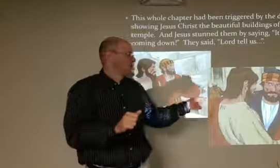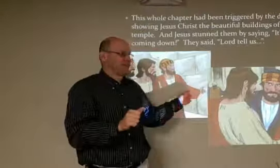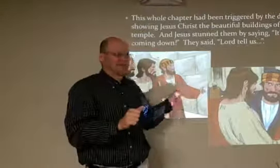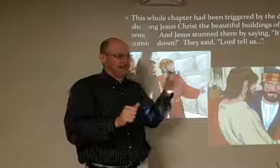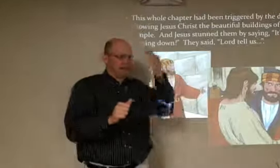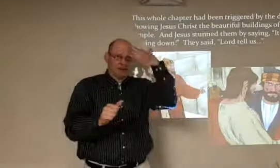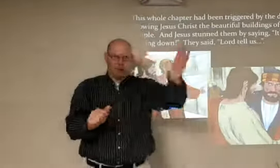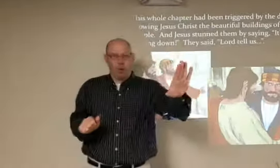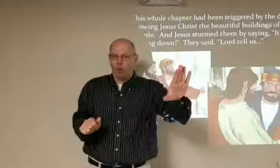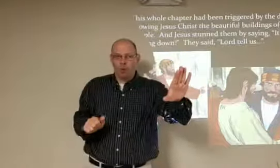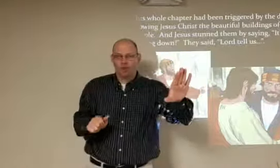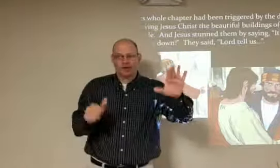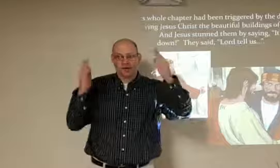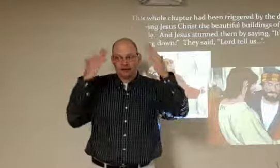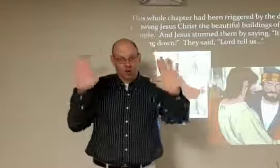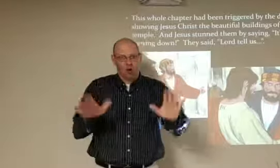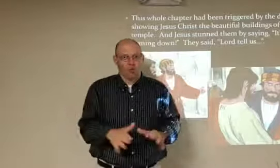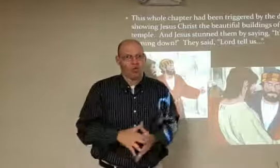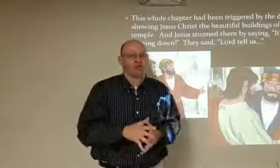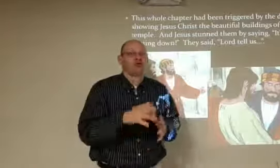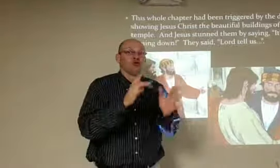30 AD. He didn't know. The disciples didn't